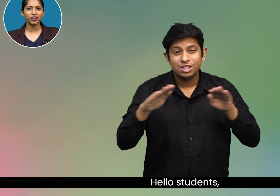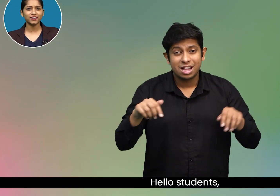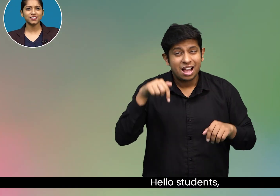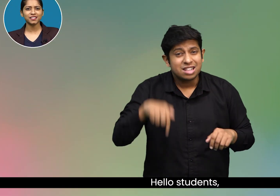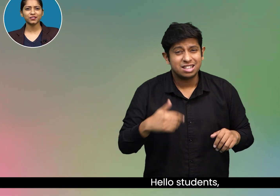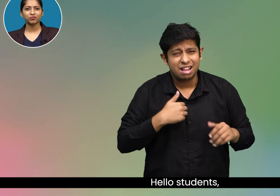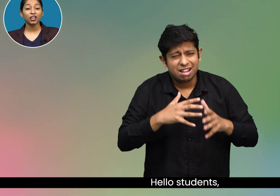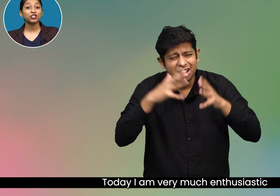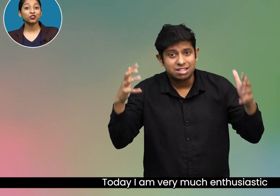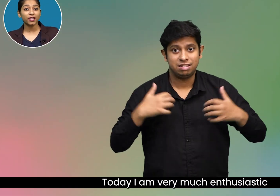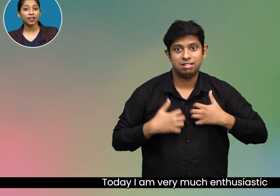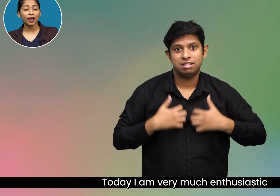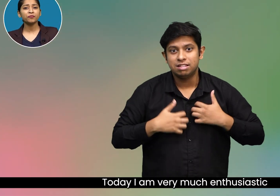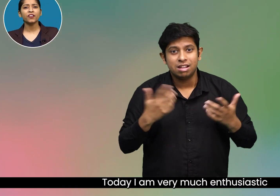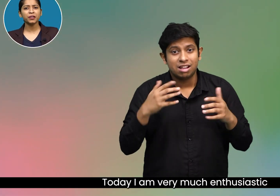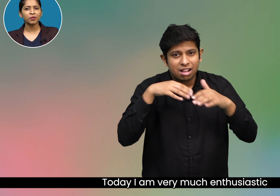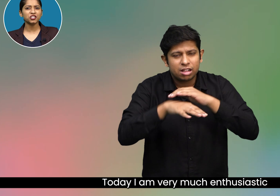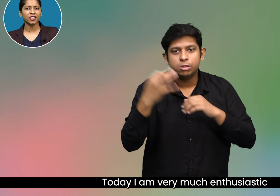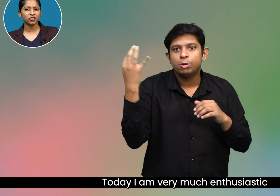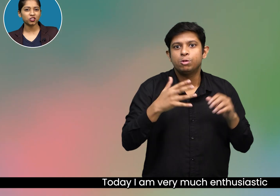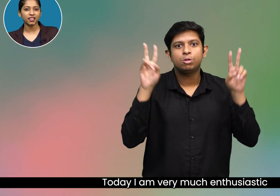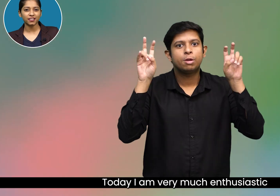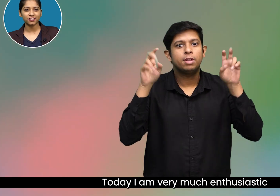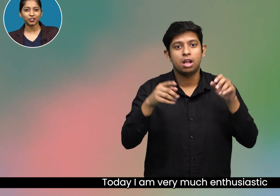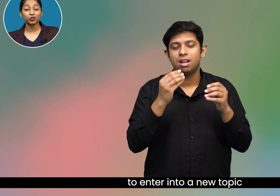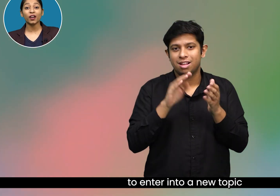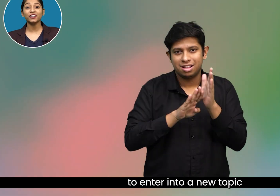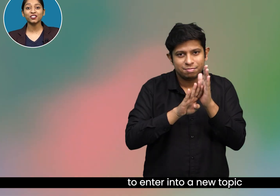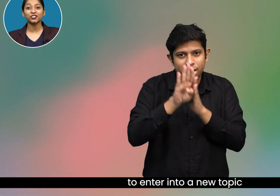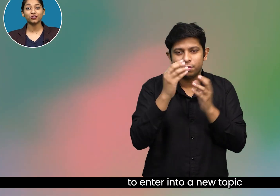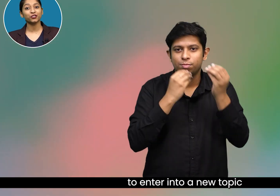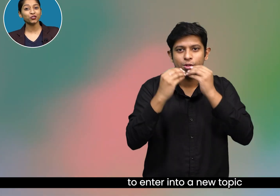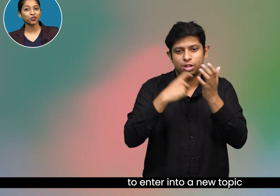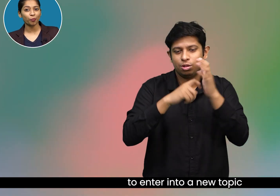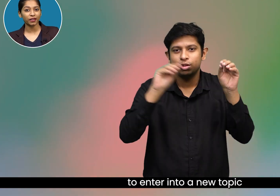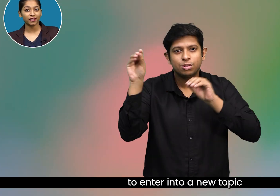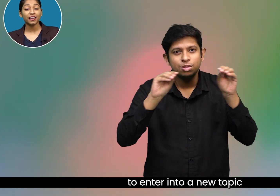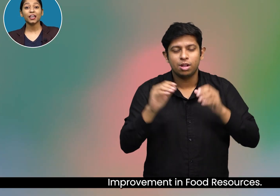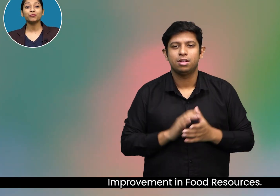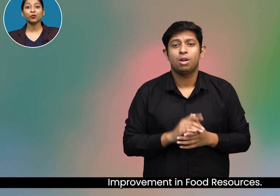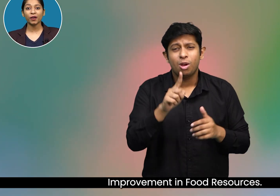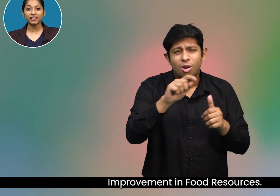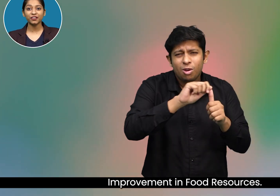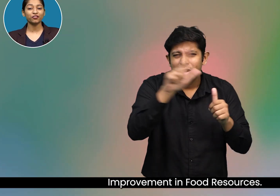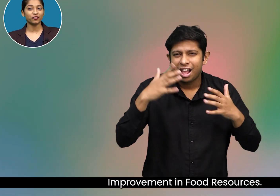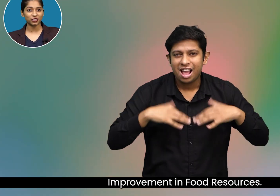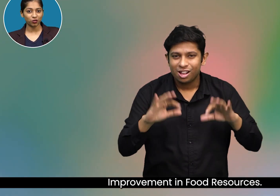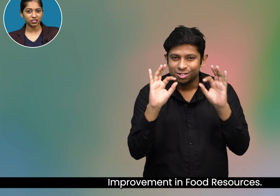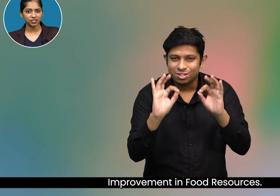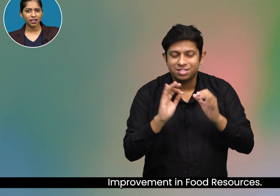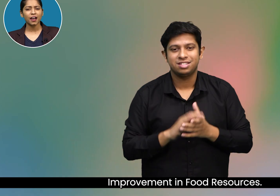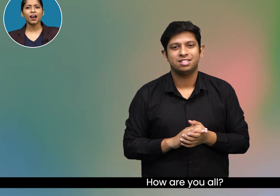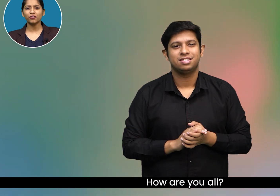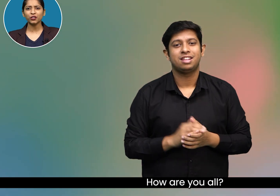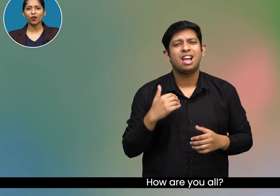Hello students! Today I'm very much enthusiastic to enter into a new topic, improvement in food